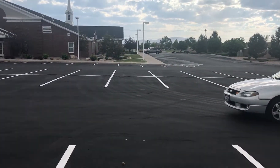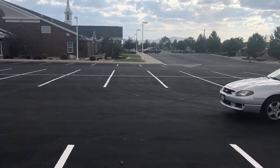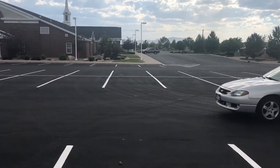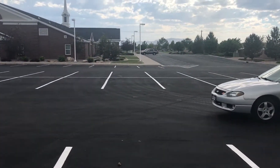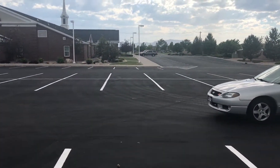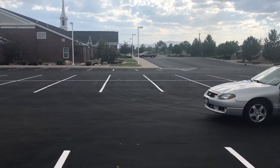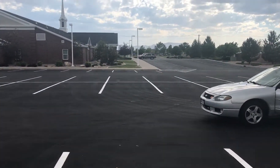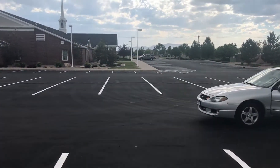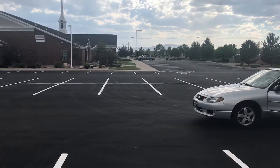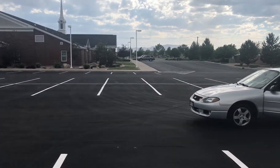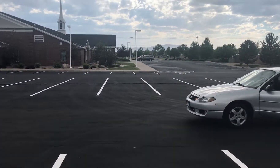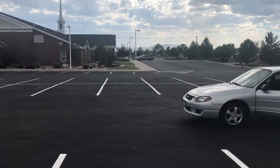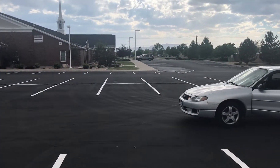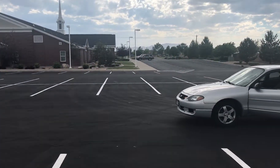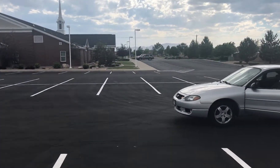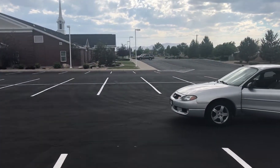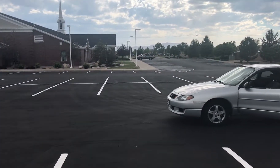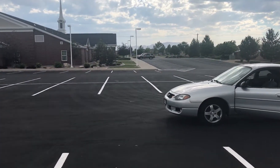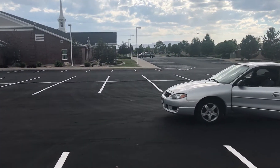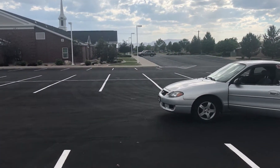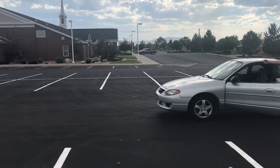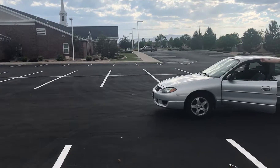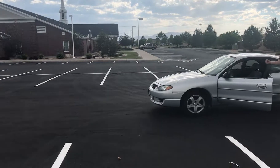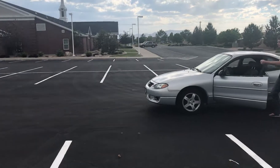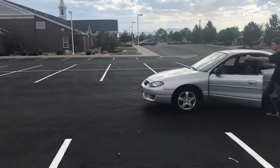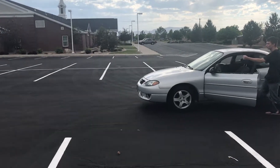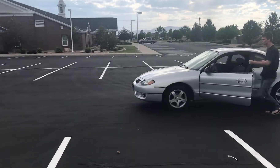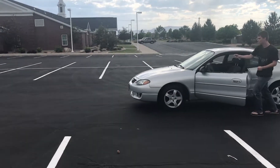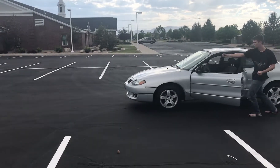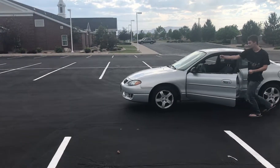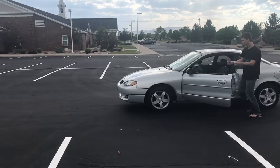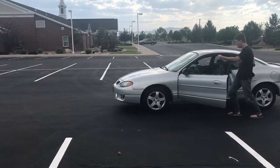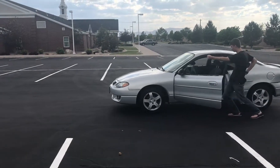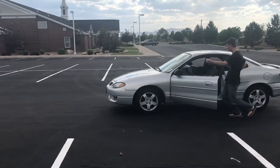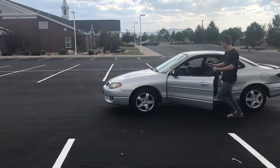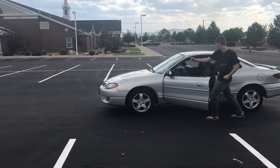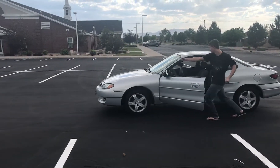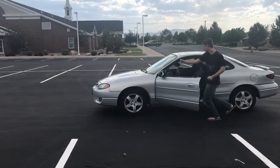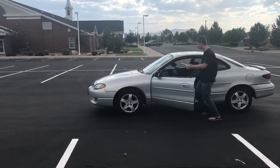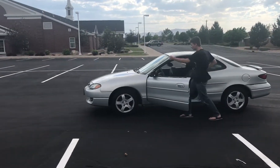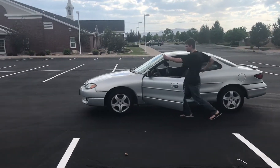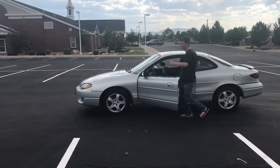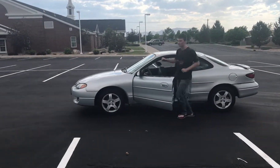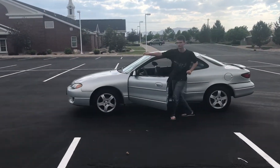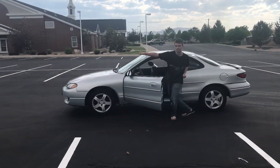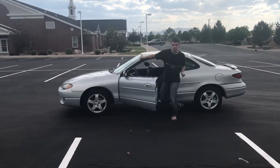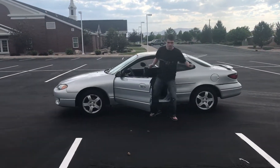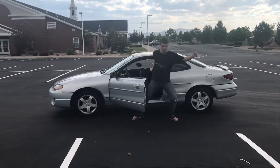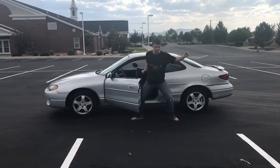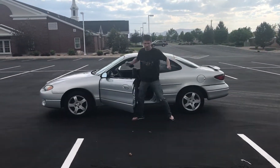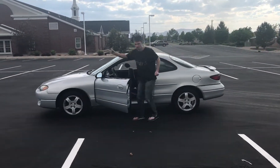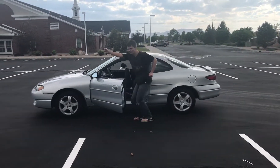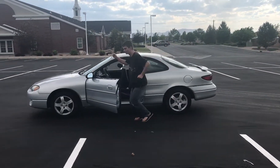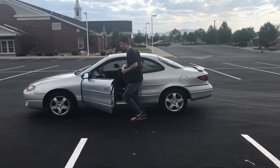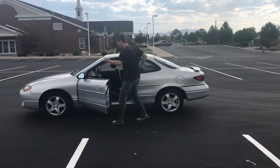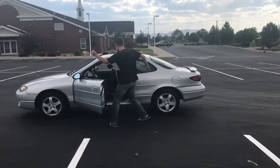fear You are electric fear Thank you.